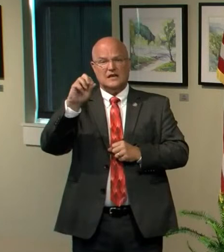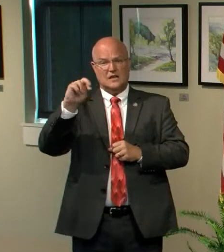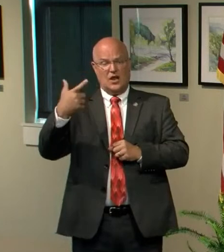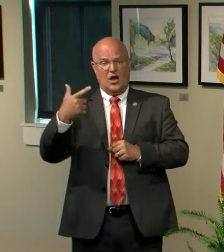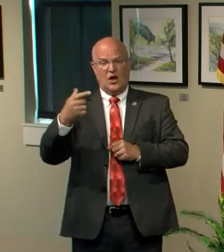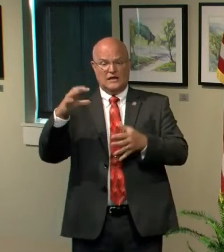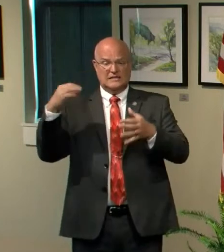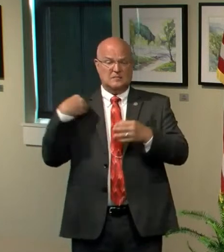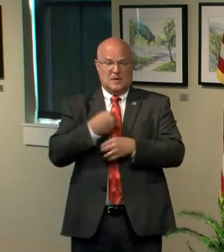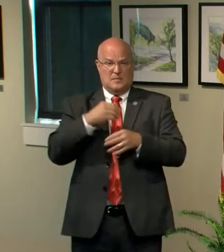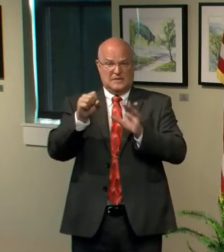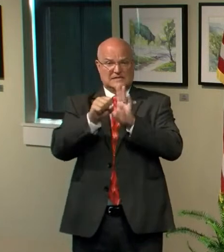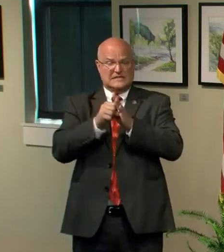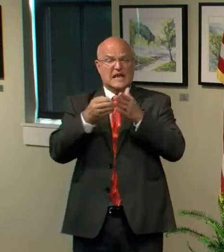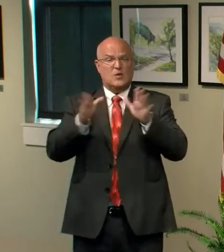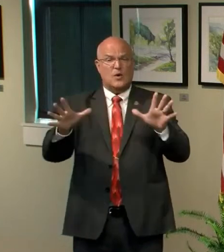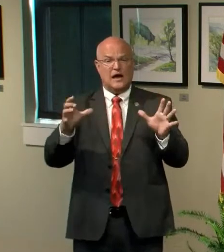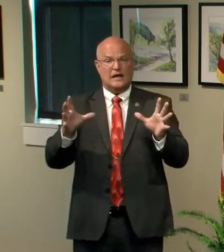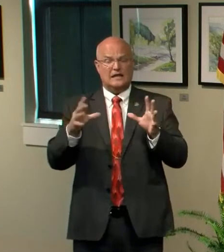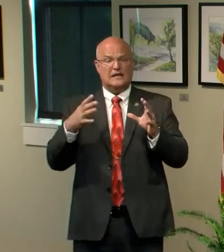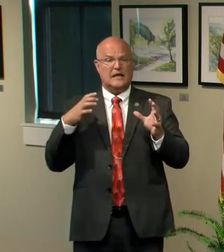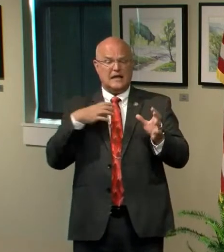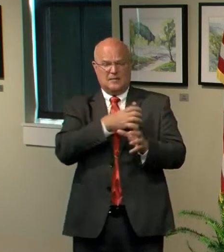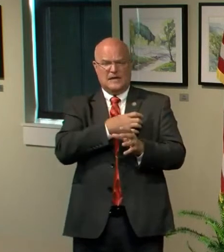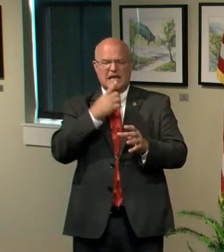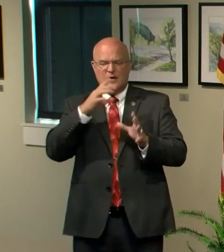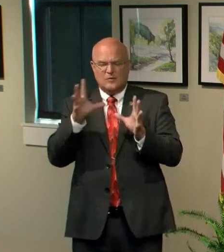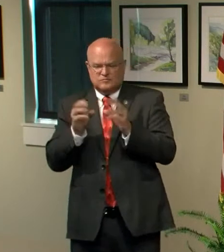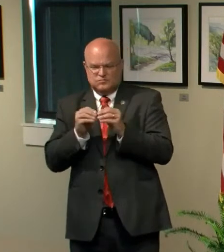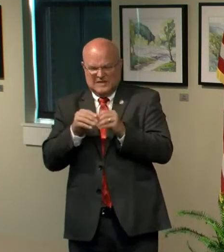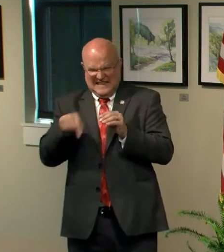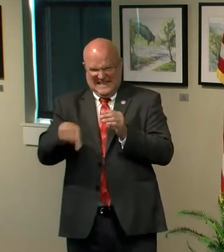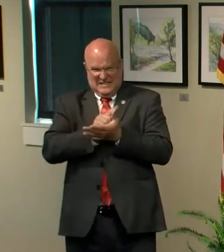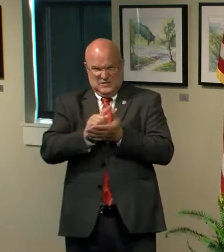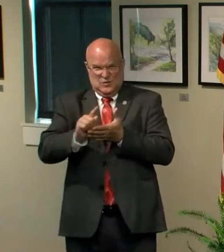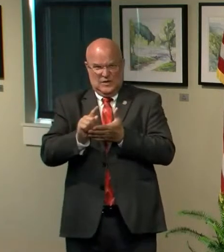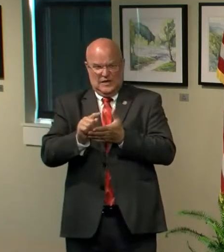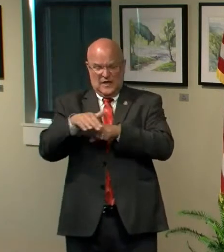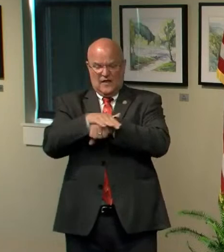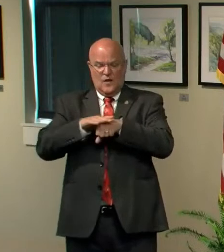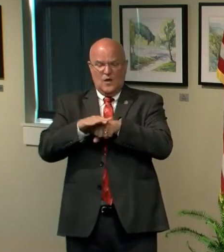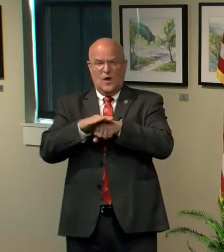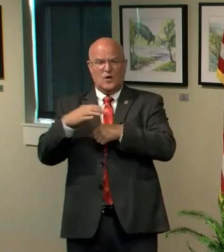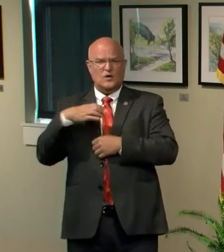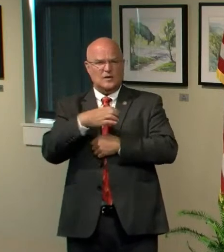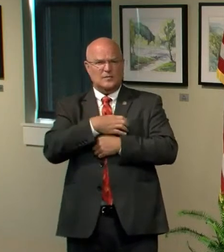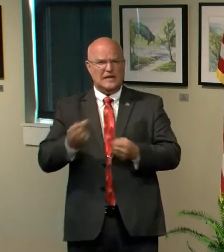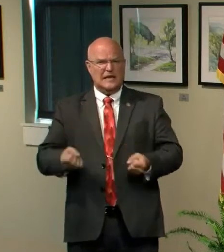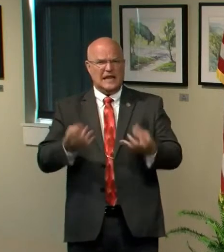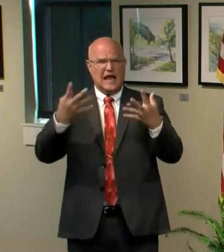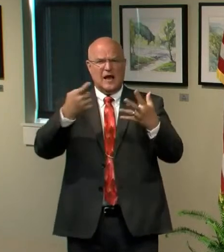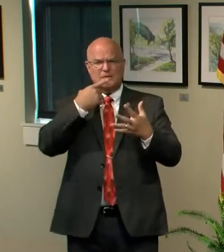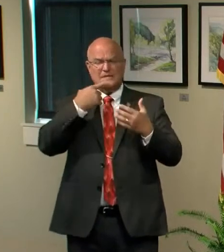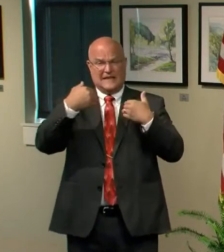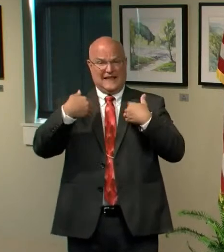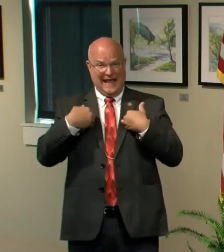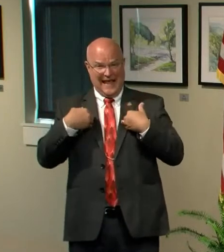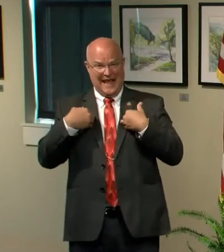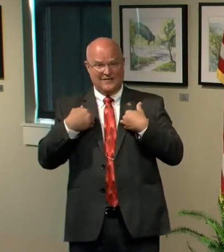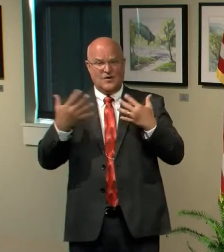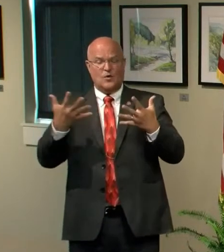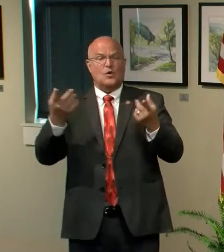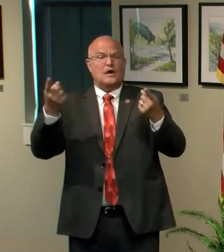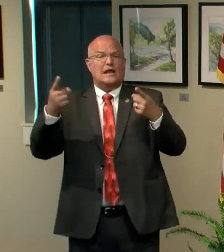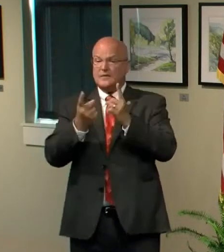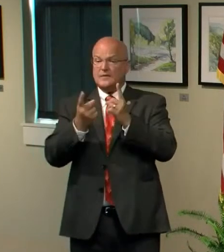statewide committee, and he is going to convene the local committee this week. The local committees, how much say will they have in